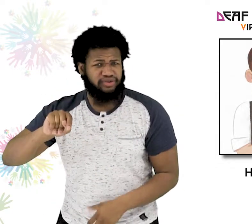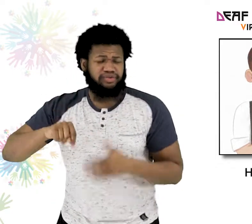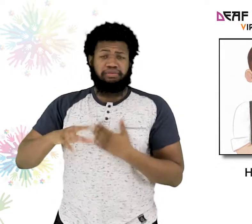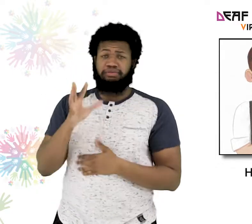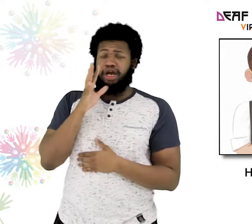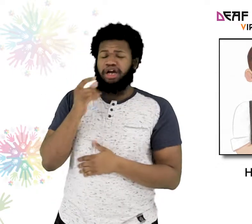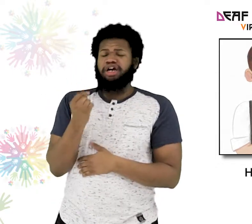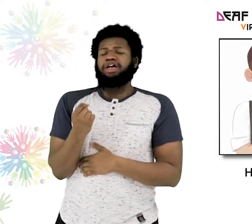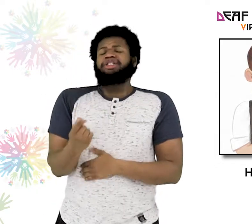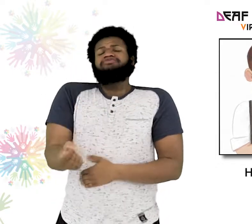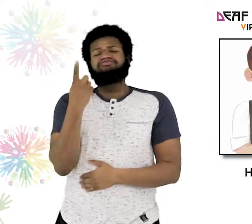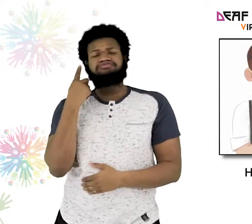His mother nodded.